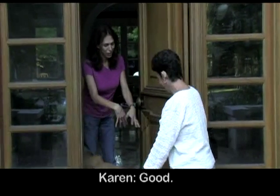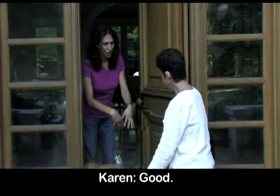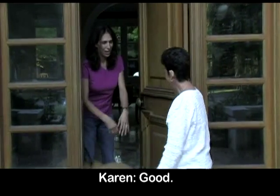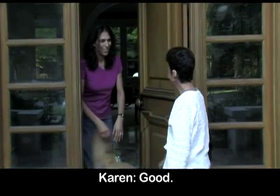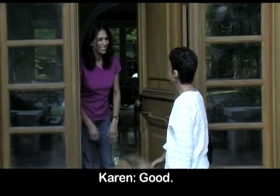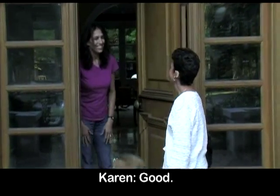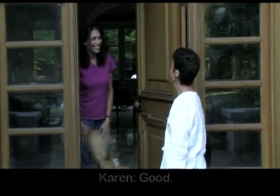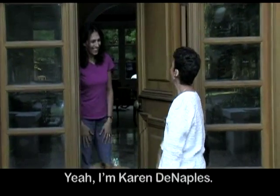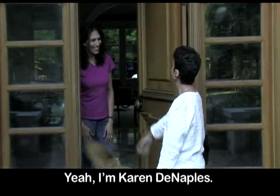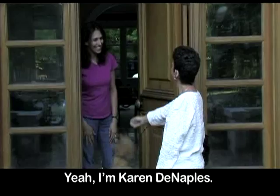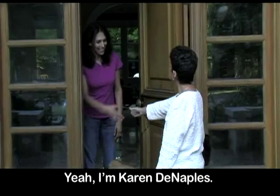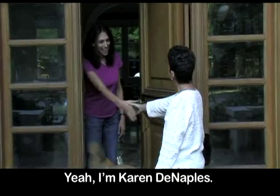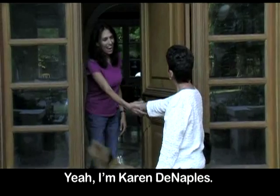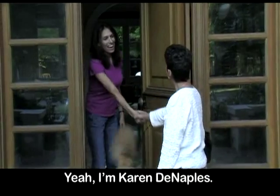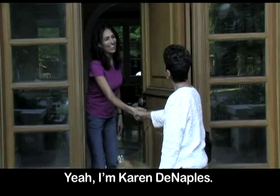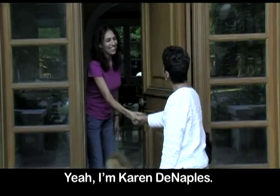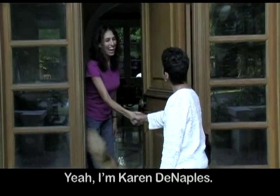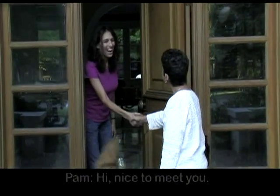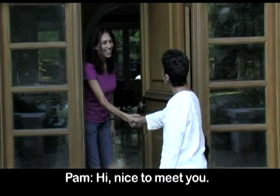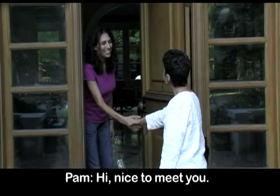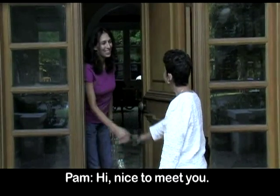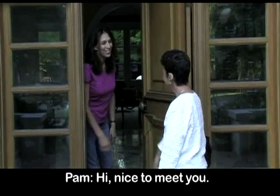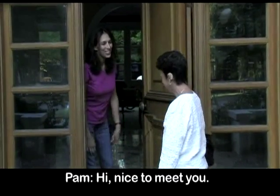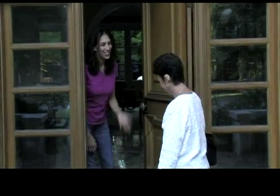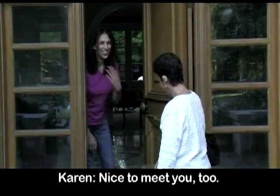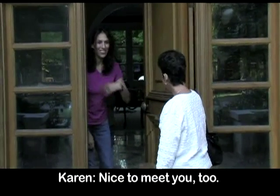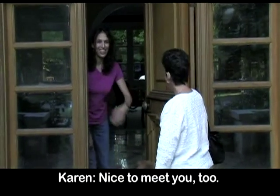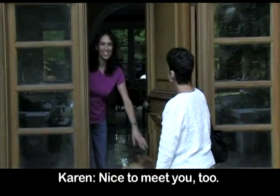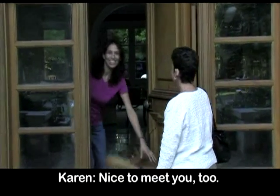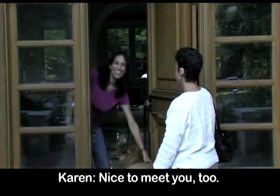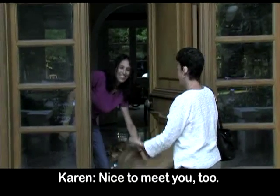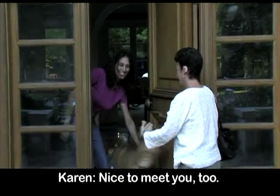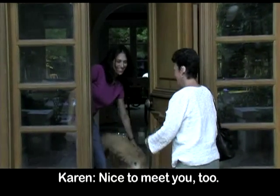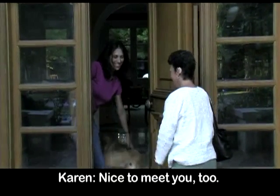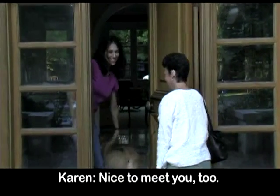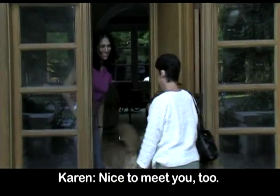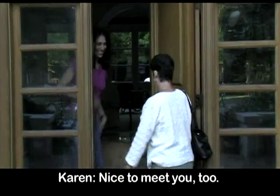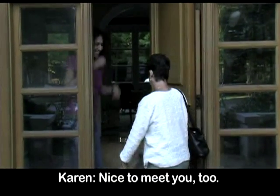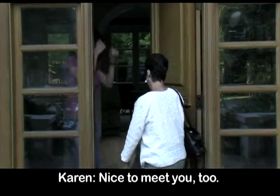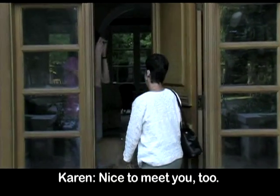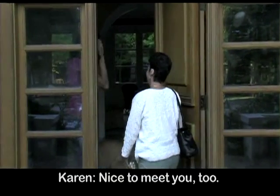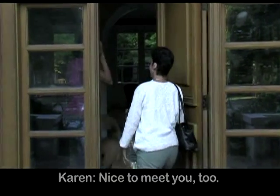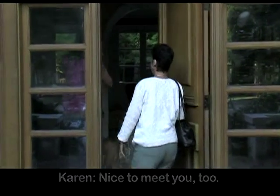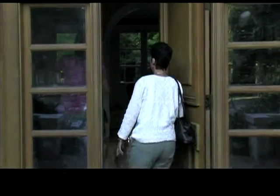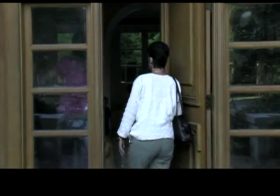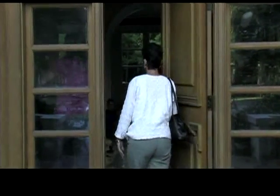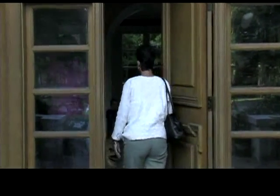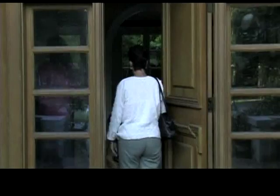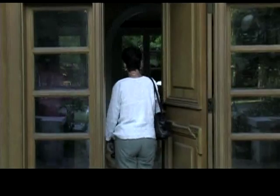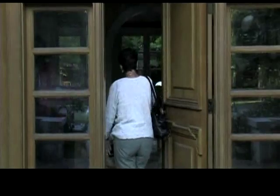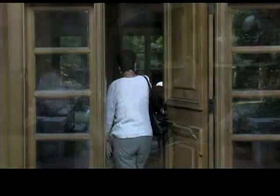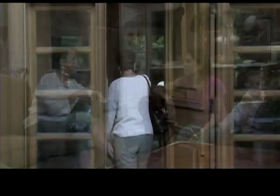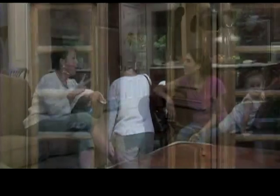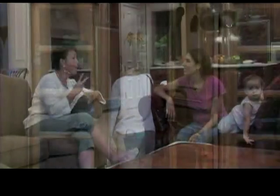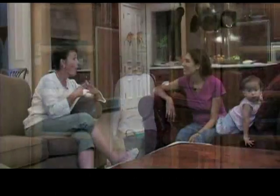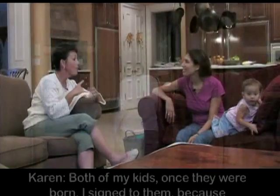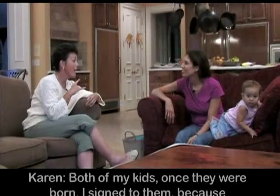Good. Hi. Yeah, I'm Karen DeNaples. Hi, nice to meet you. Nice to meet you too. Hi. Both my